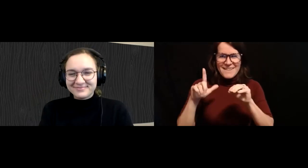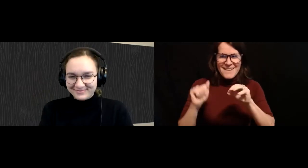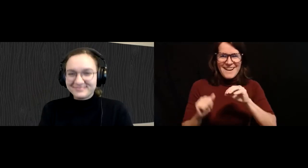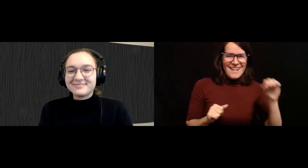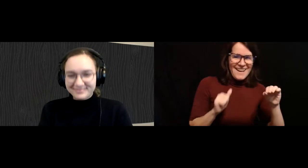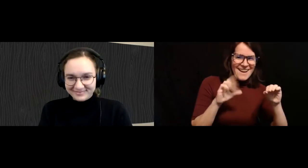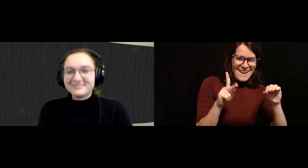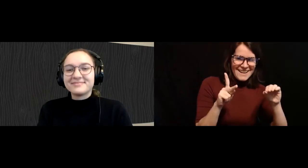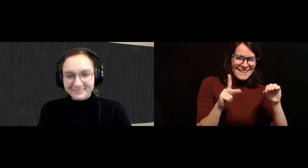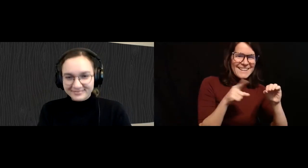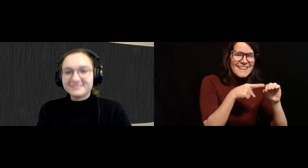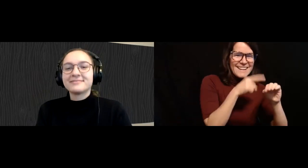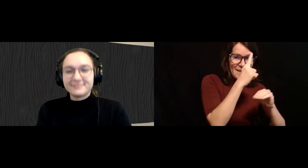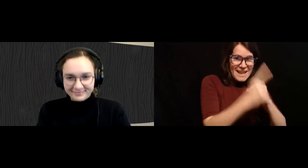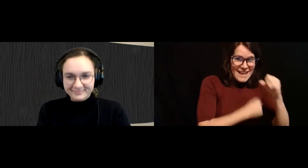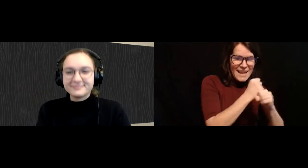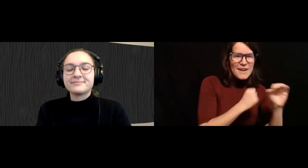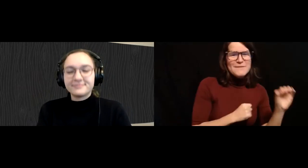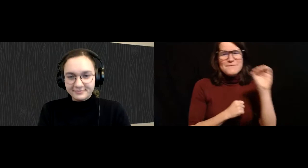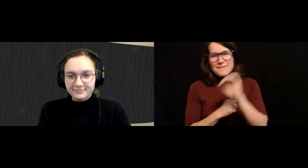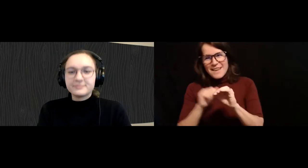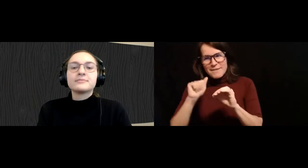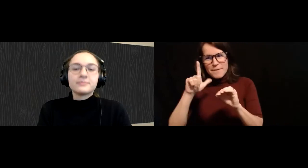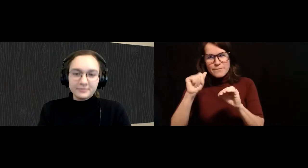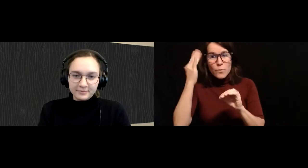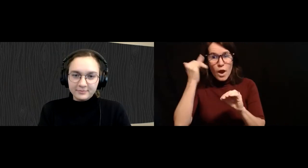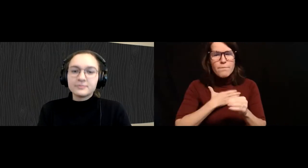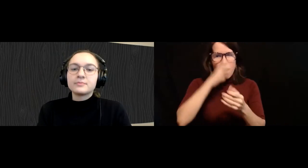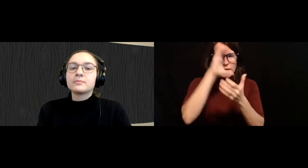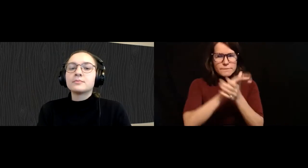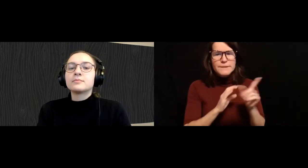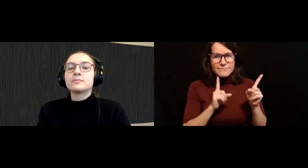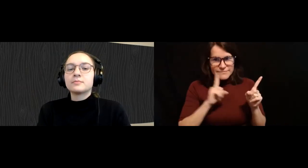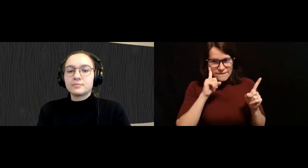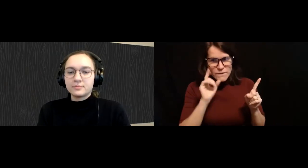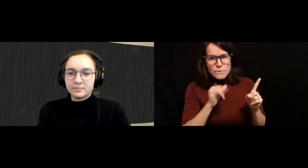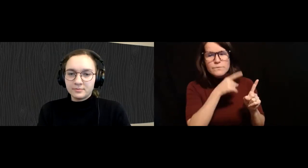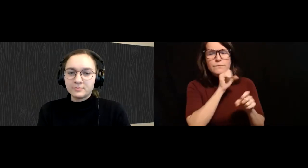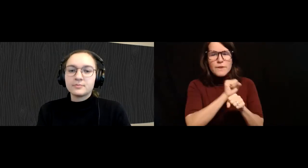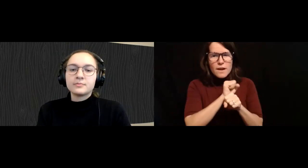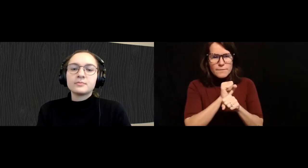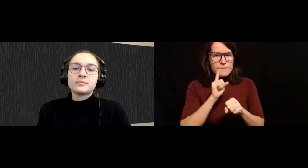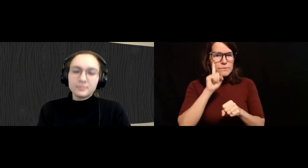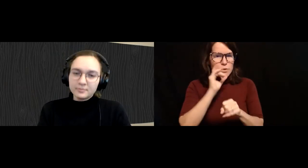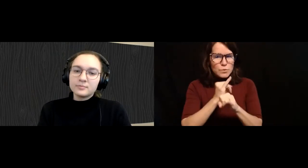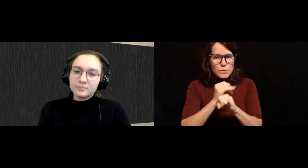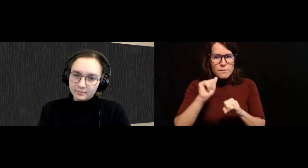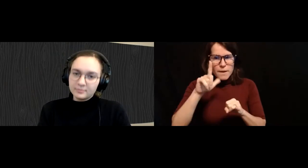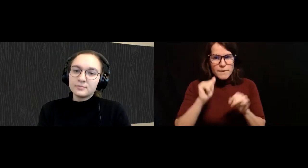Yeah, I went from Florida to Arkansas. I was there for a year, then came to Alabama. My husband is deaf as